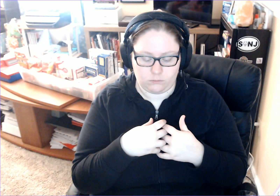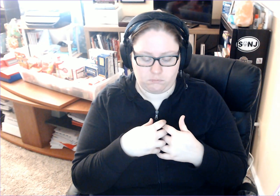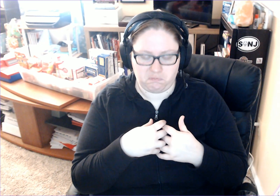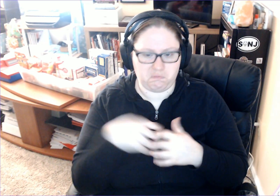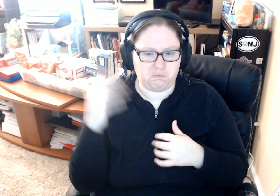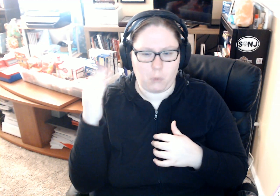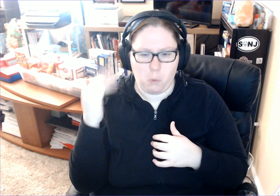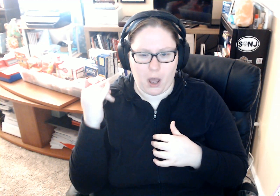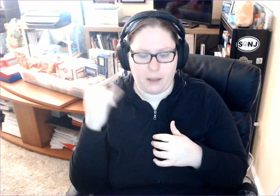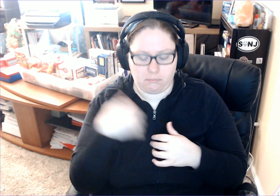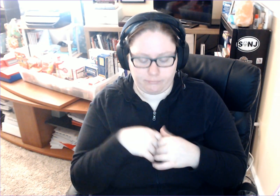Why?